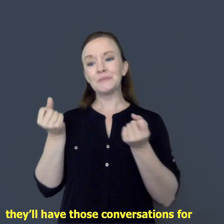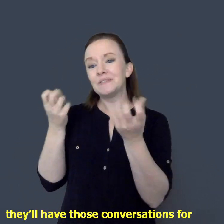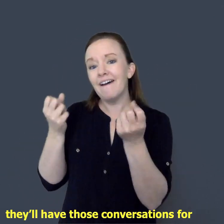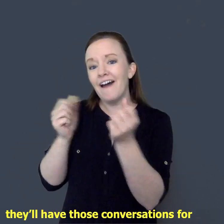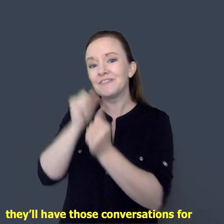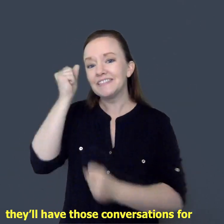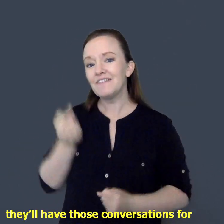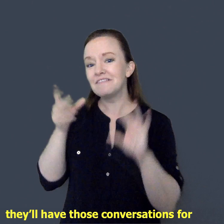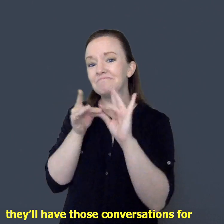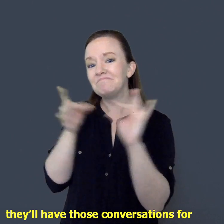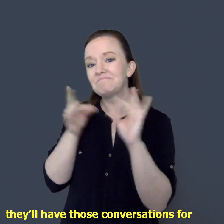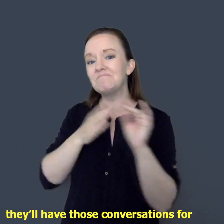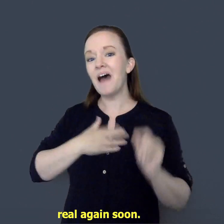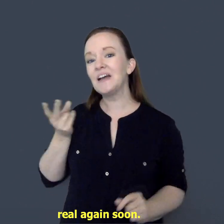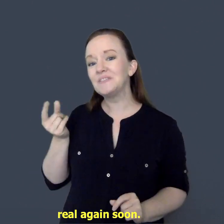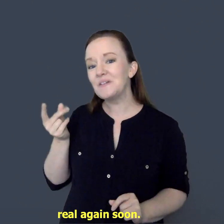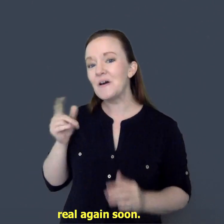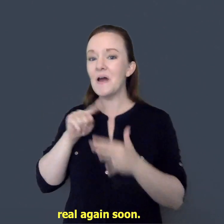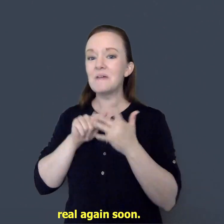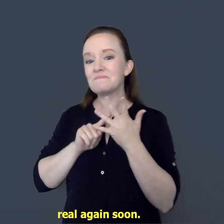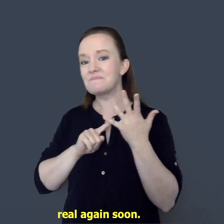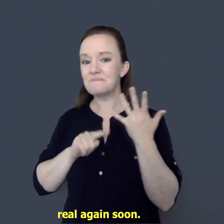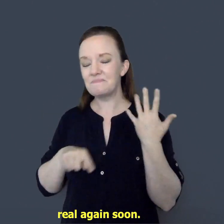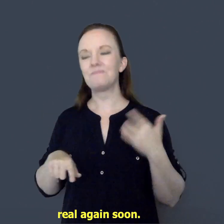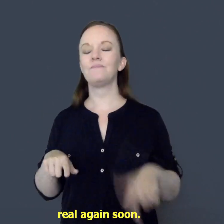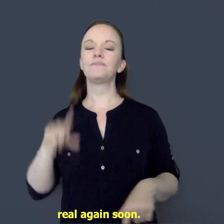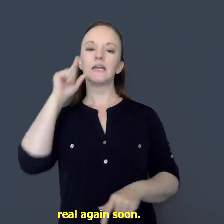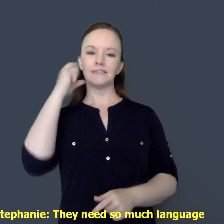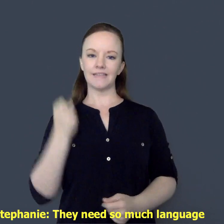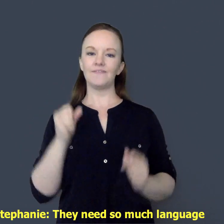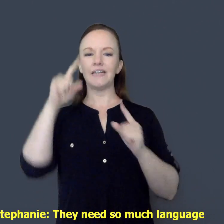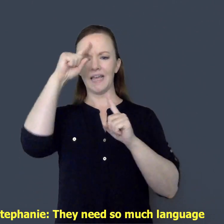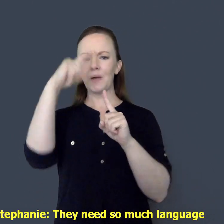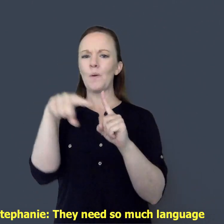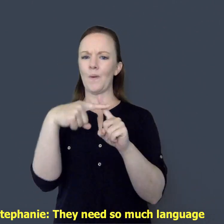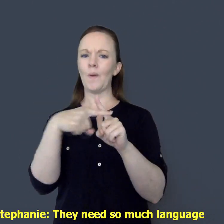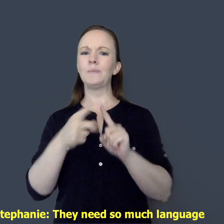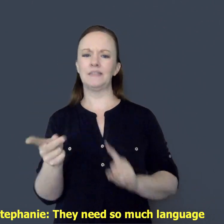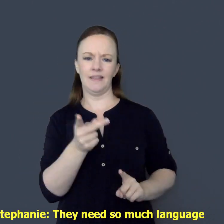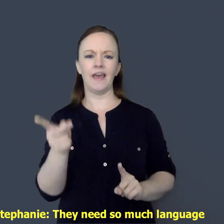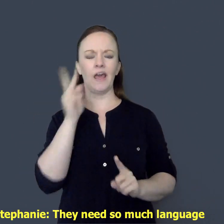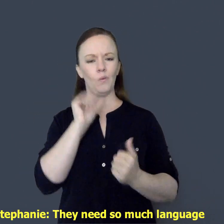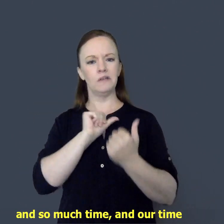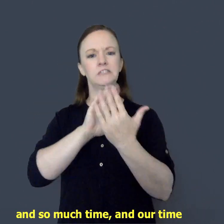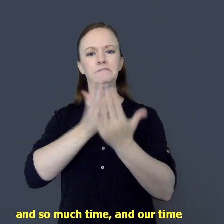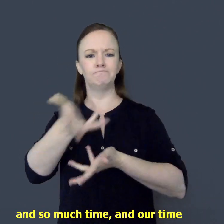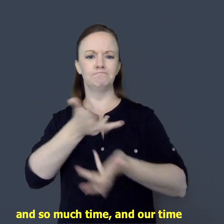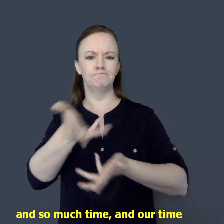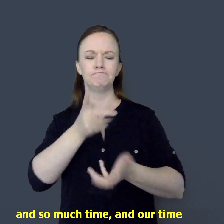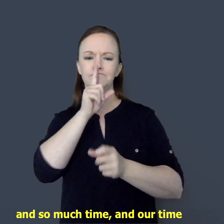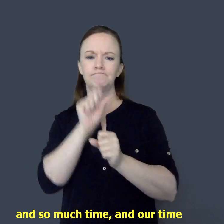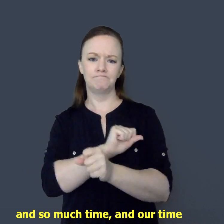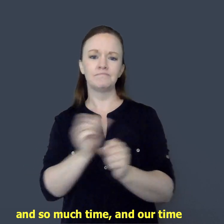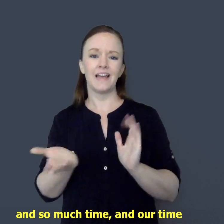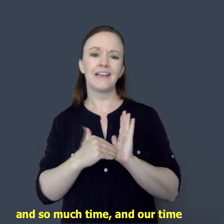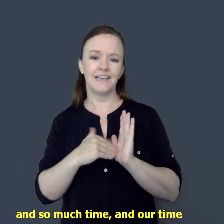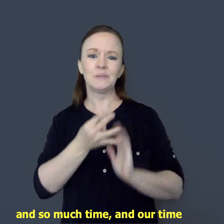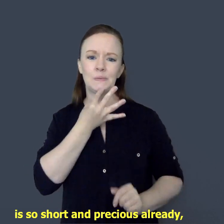have those conversations for real again soon. They need so much language and so much time, and our time is